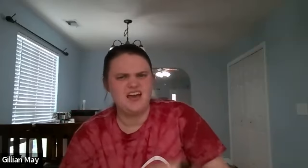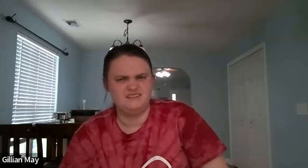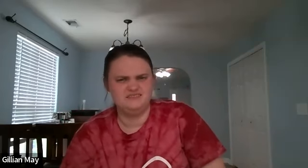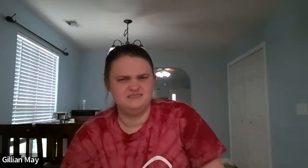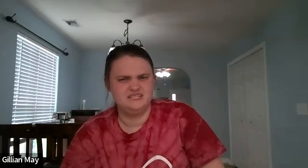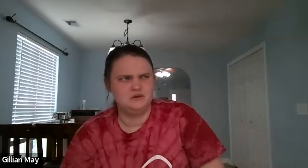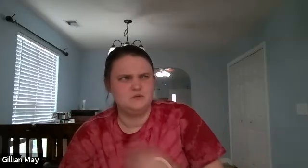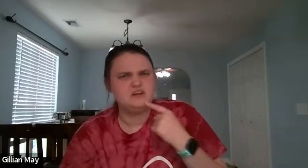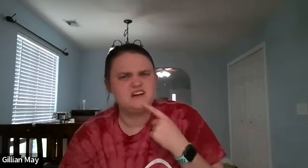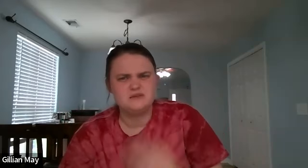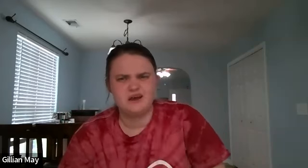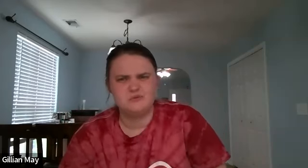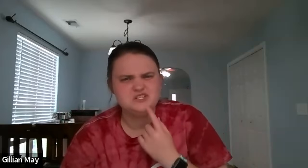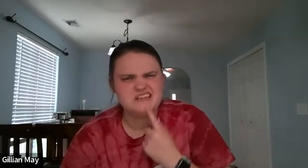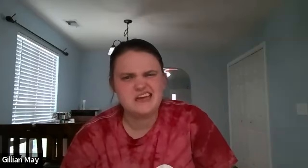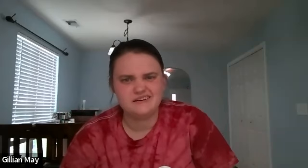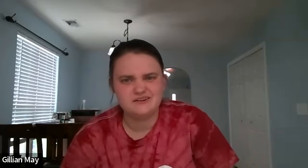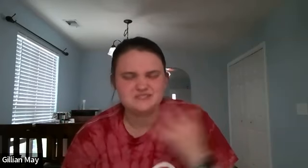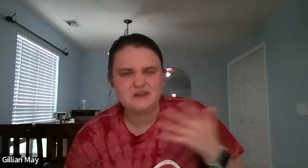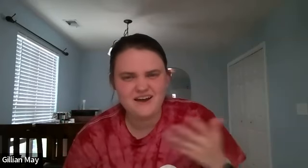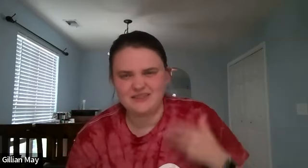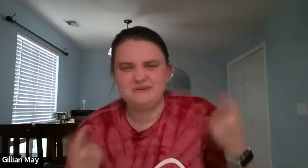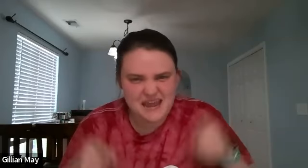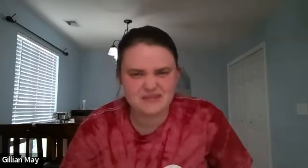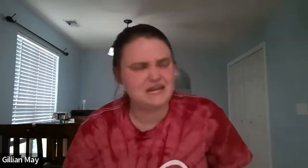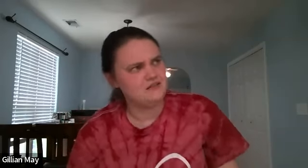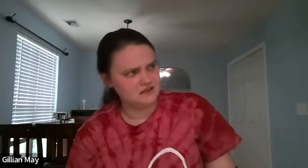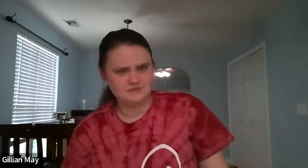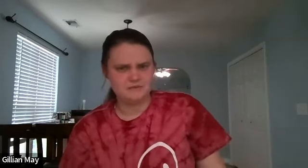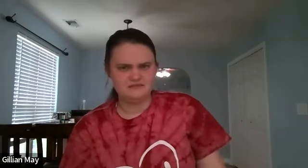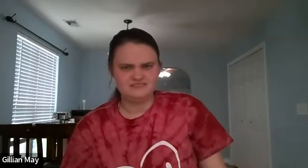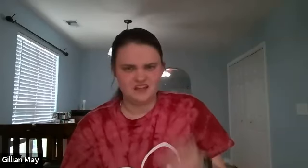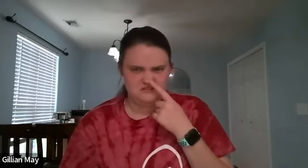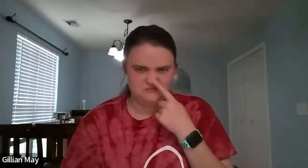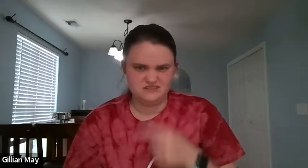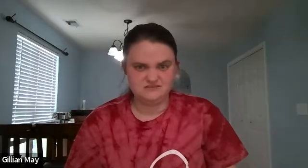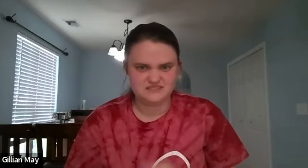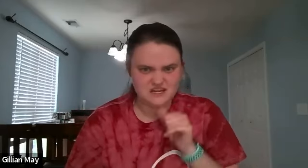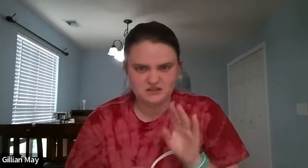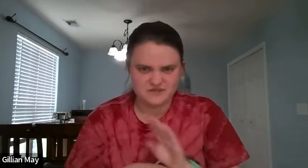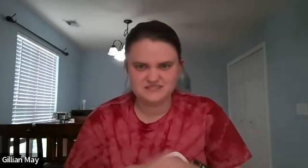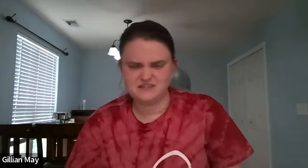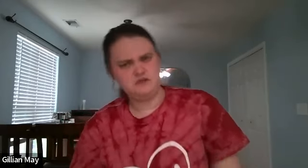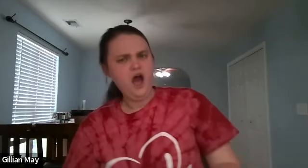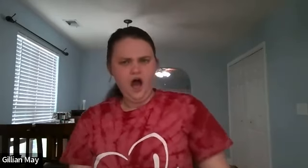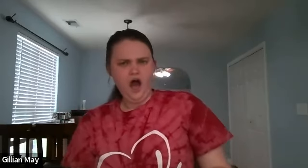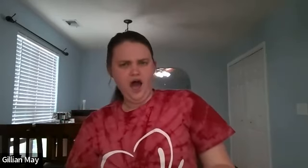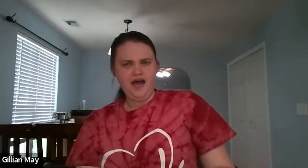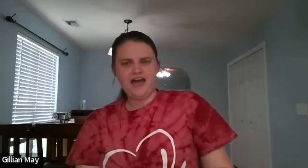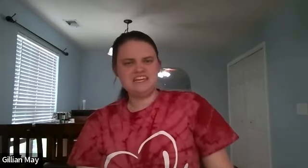that? What were y'all talking about? What'd you say? What's going on? Like, what happened? And I look at them, I'm like, no one knows you. It's not y'all's business. And they're like, oh. And they get